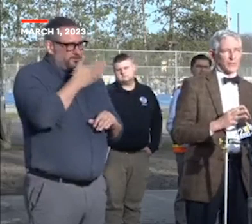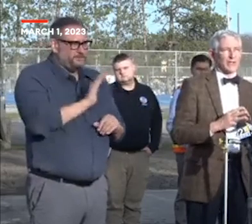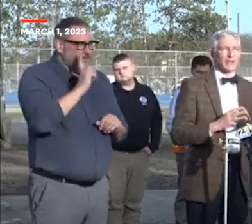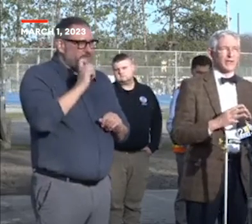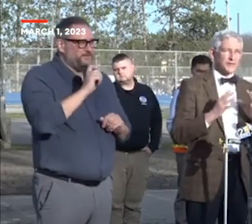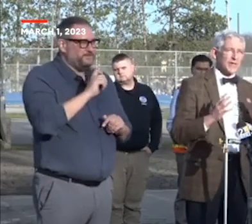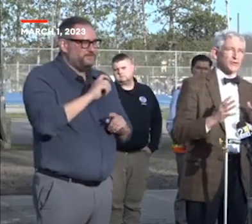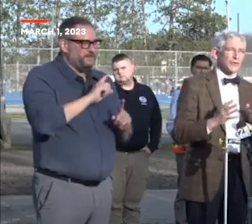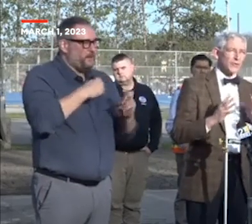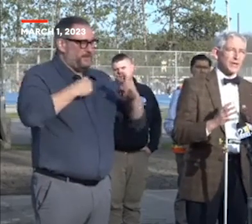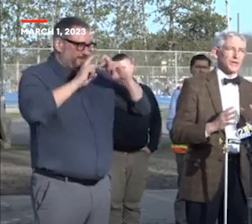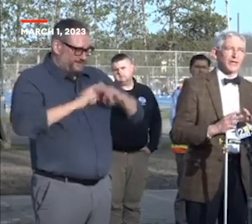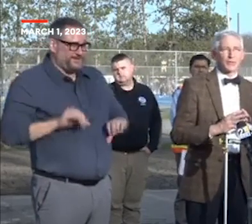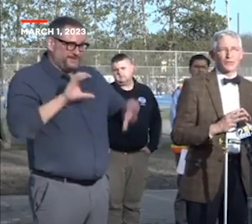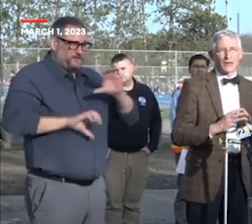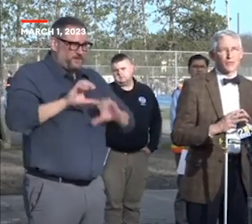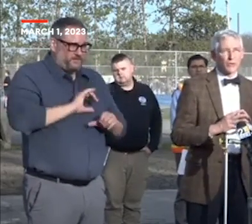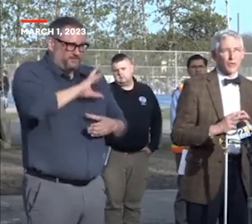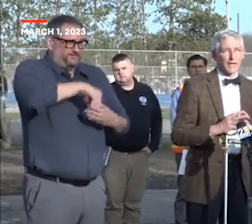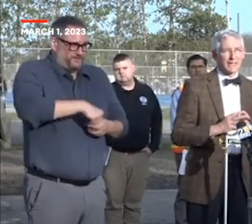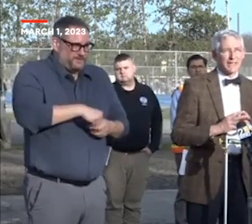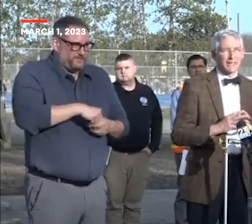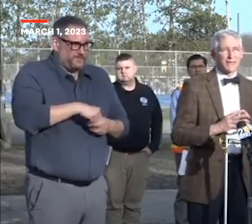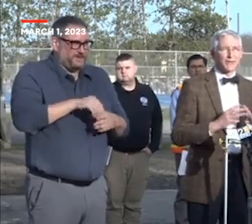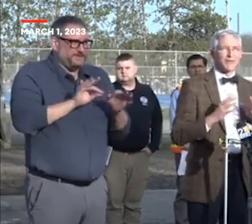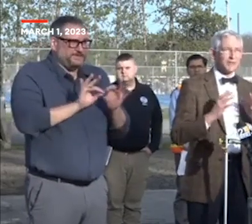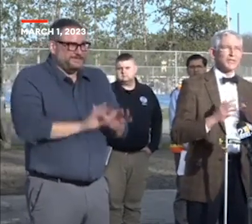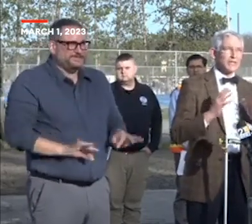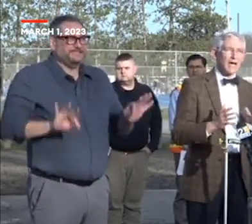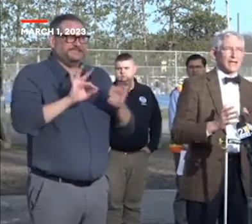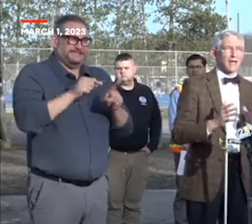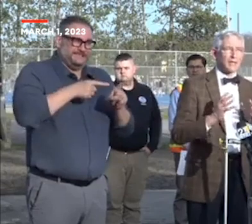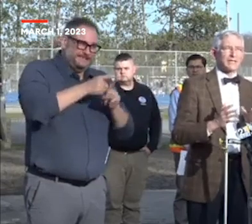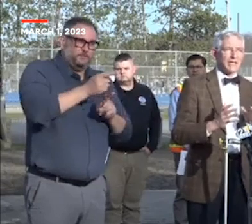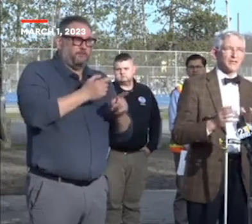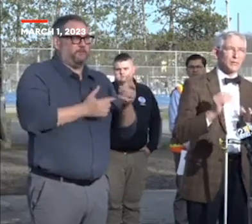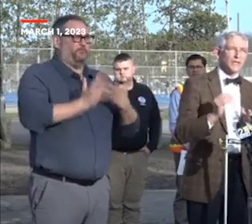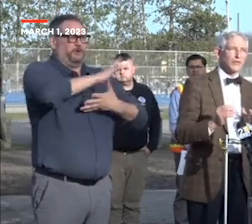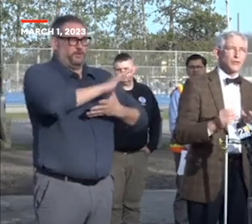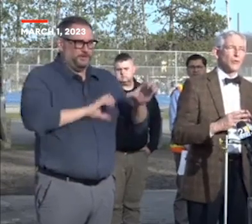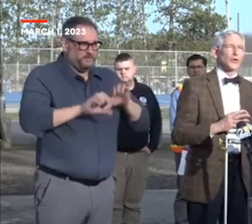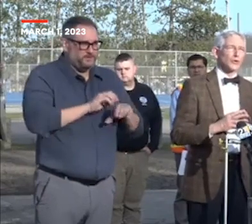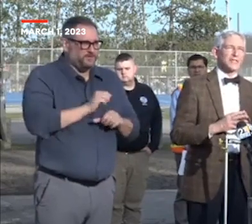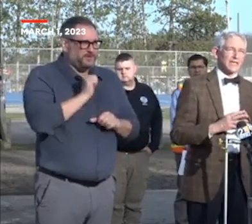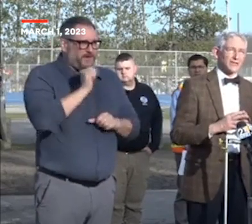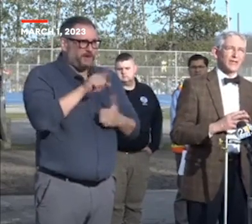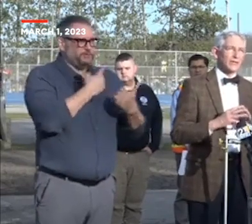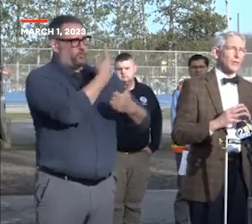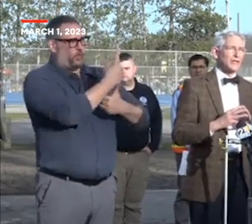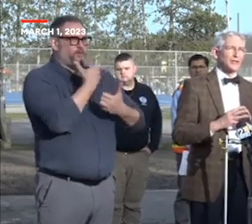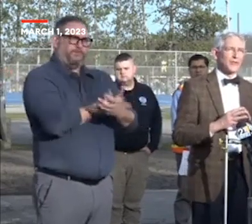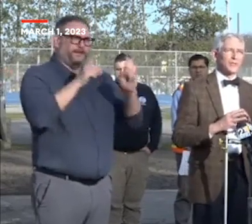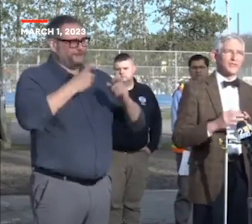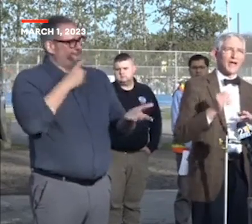involved, especially the primary chemical, vinyl chloride, there is simply not a blood test that we can do or a urine test